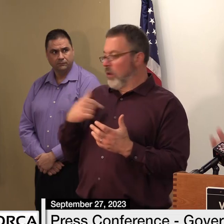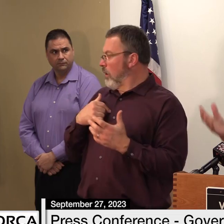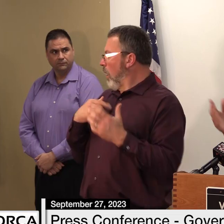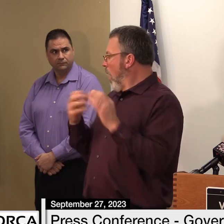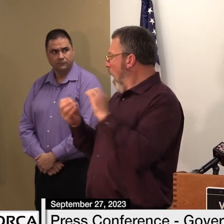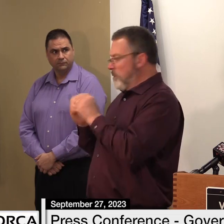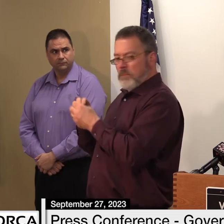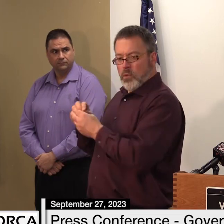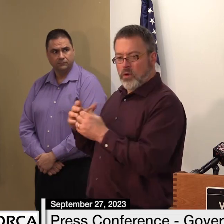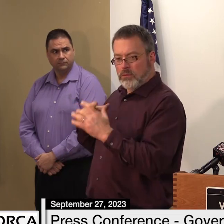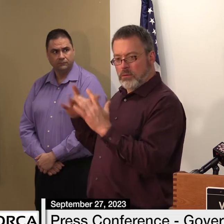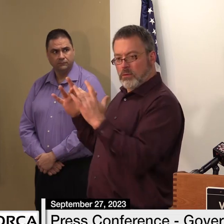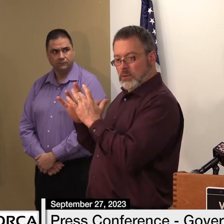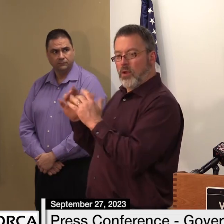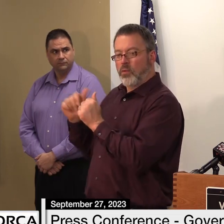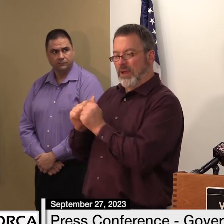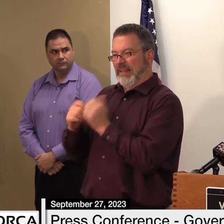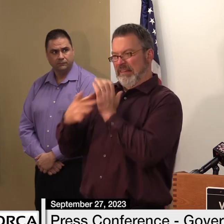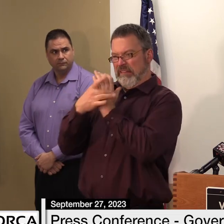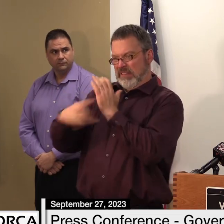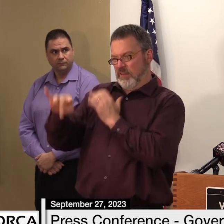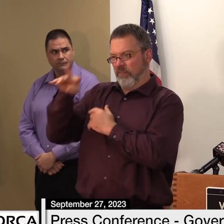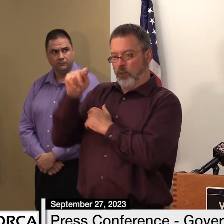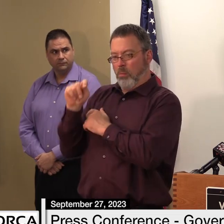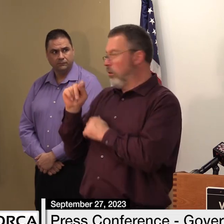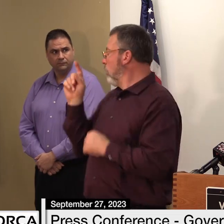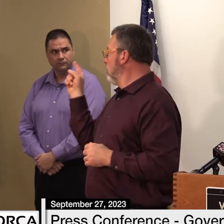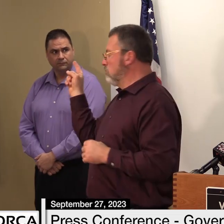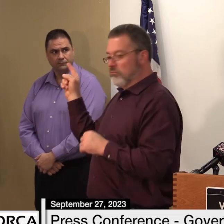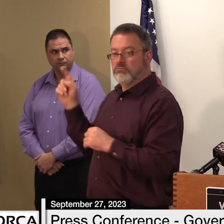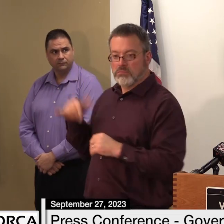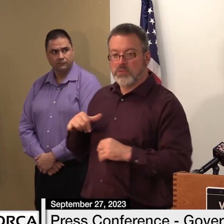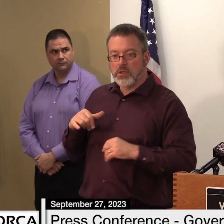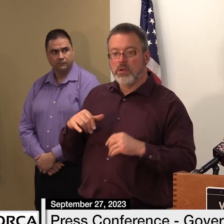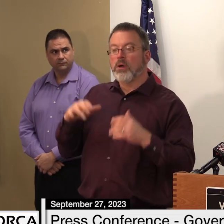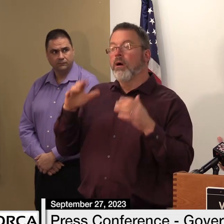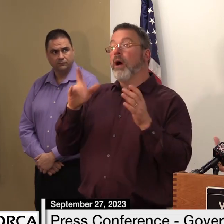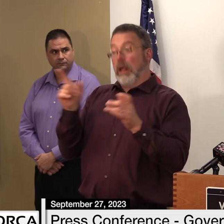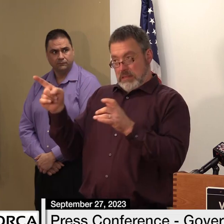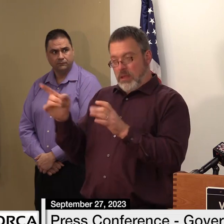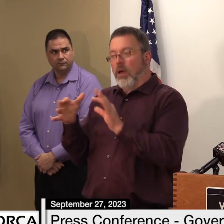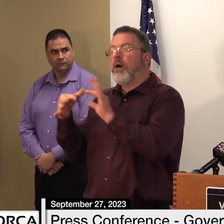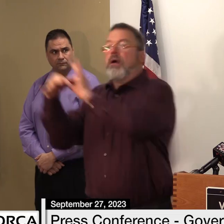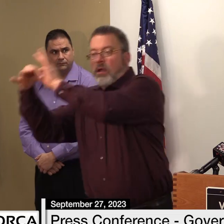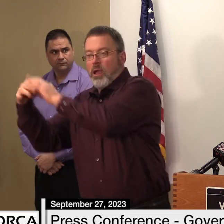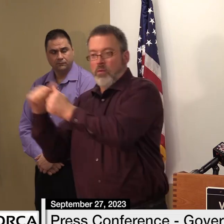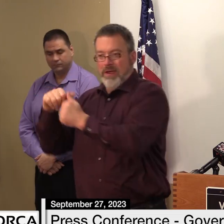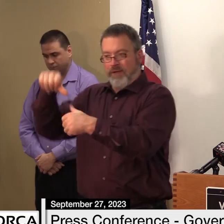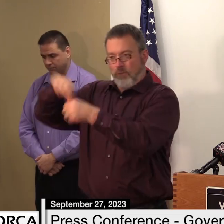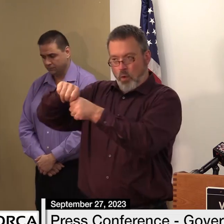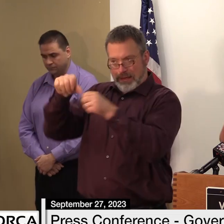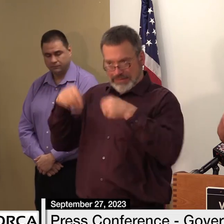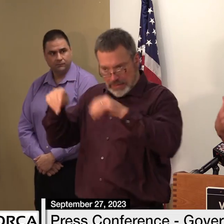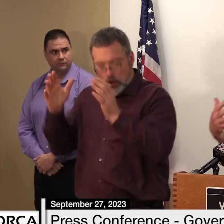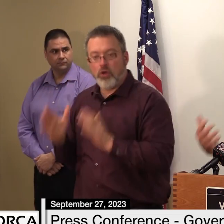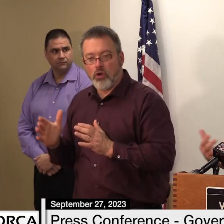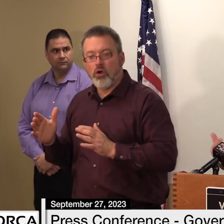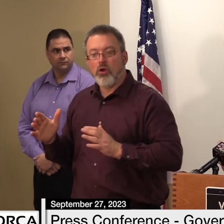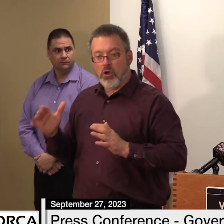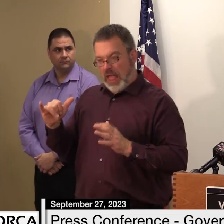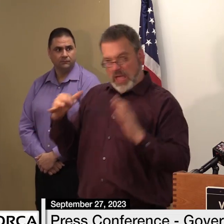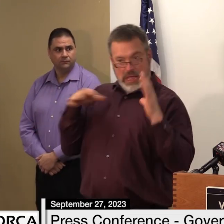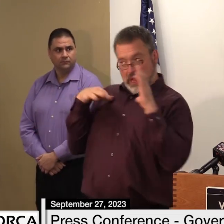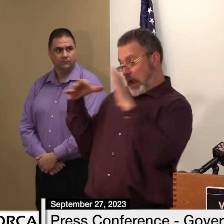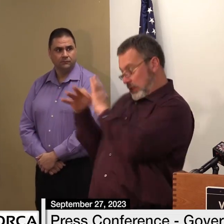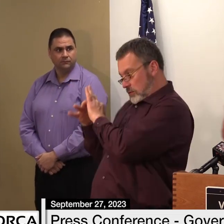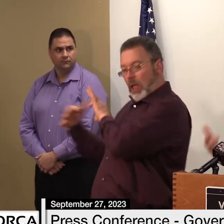Efficiency Vermont and the Fuel Dealers Association, and they've agreed to try and put people together so that we know of a